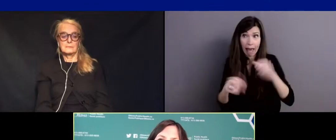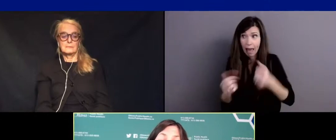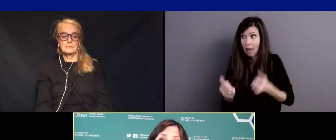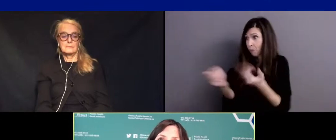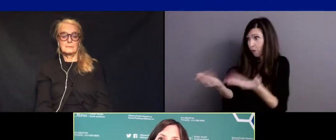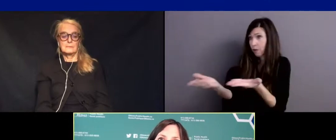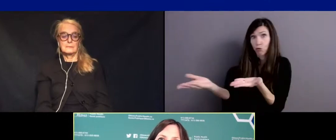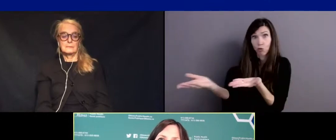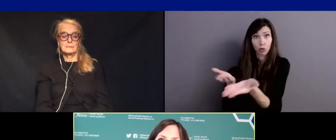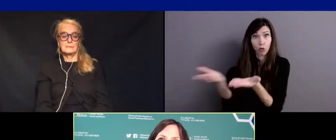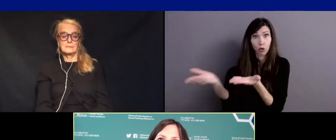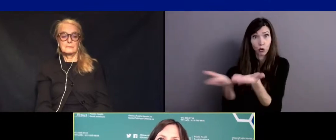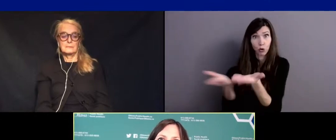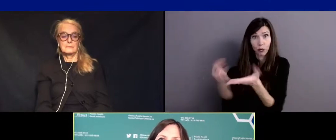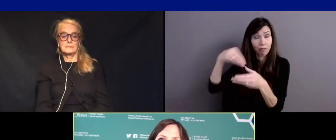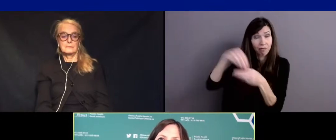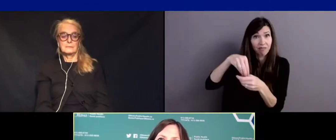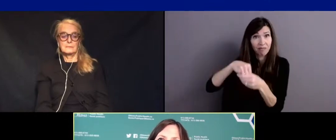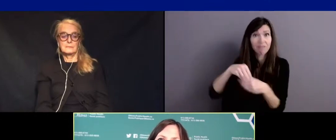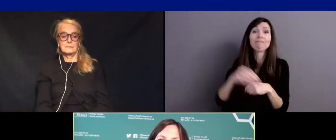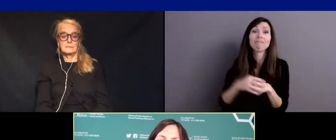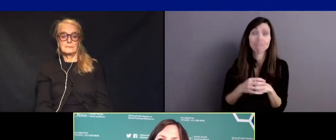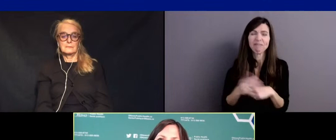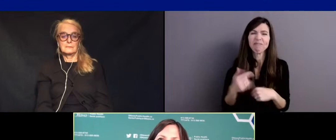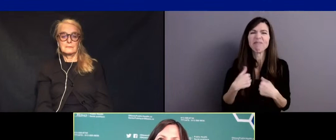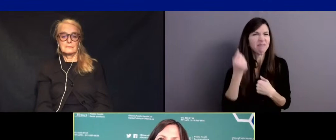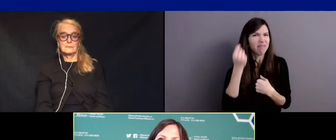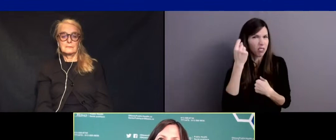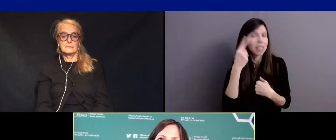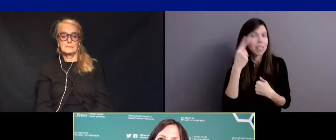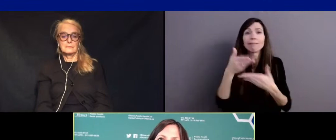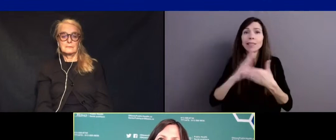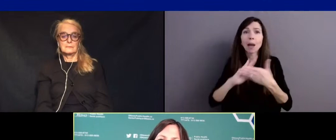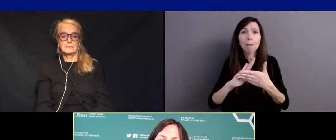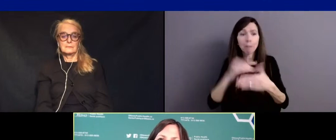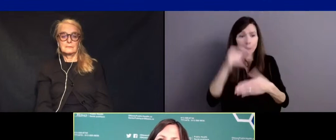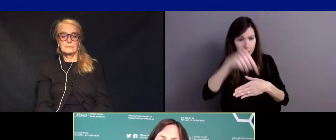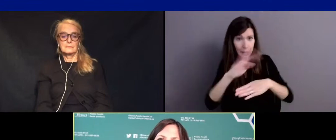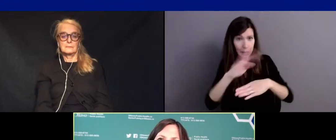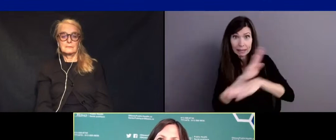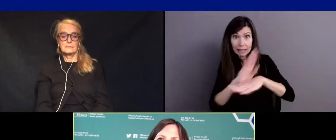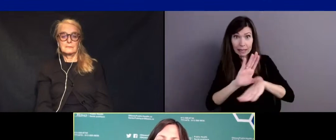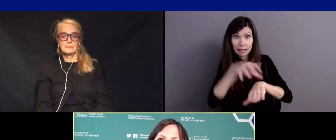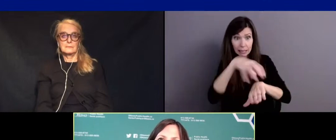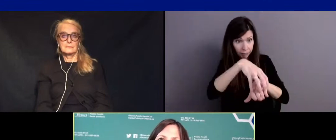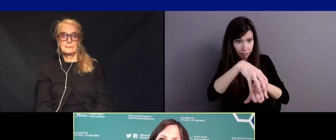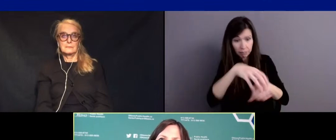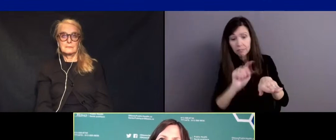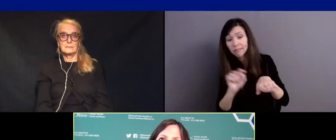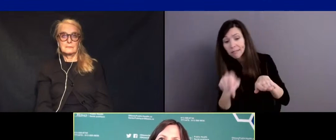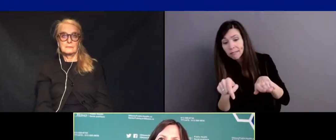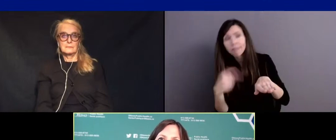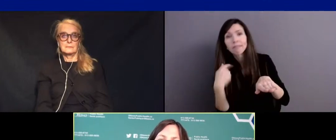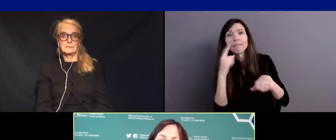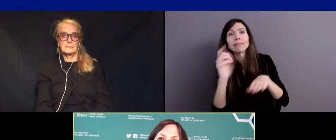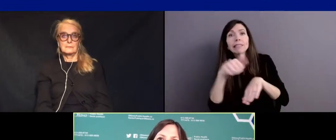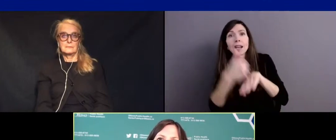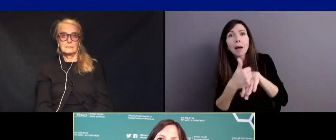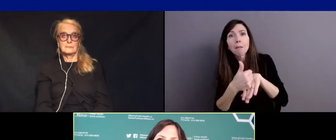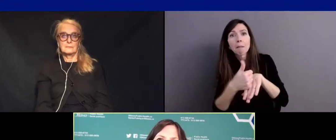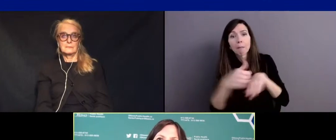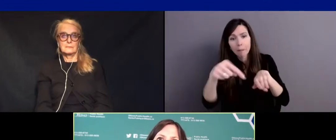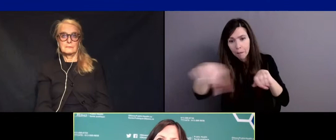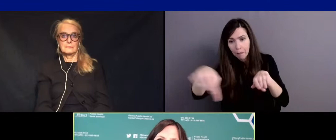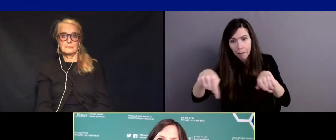and so I understand the tents that are up, and the challenge from a public health point of view is we need